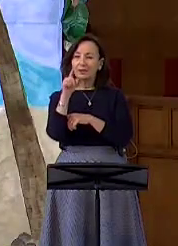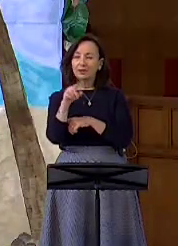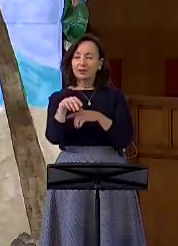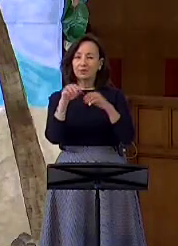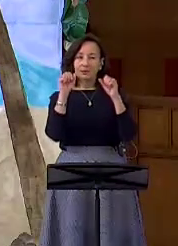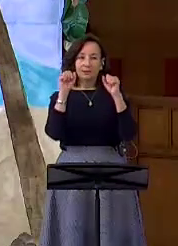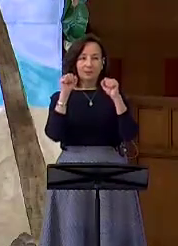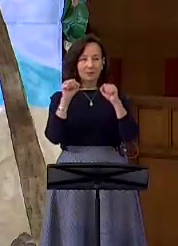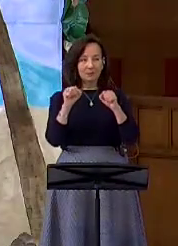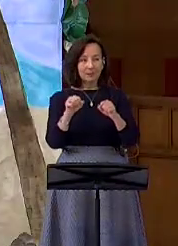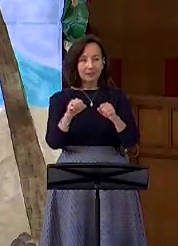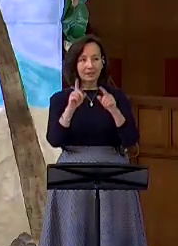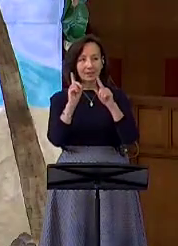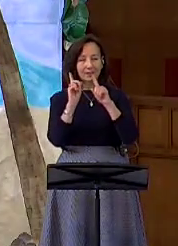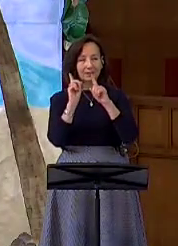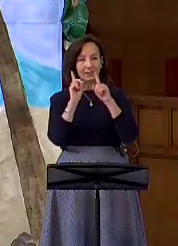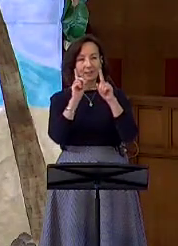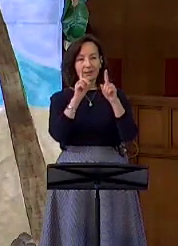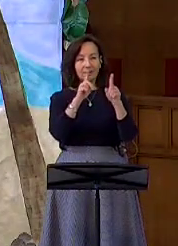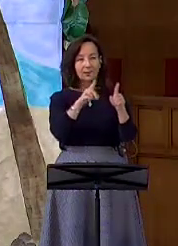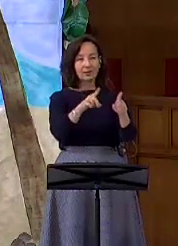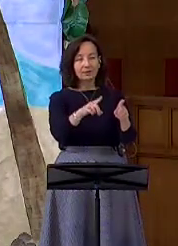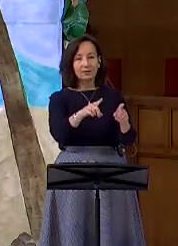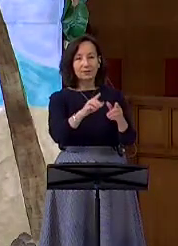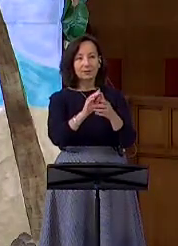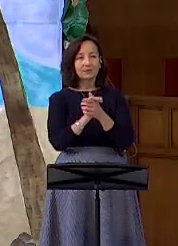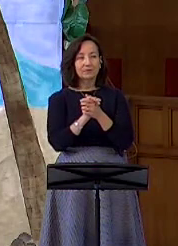everywhere you may go.